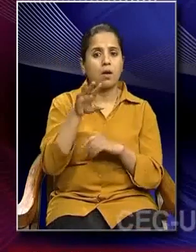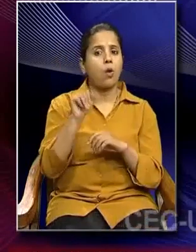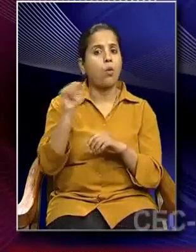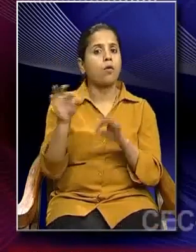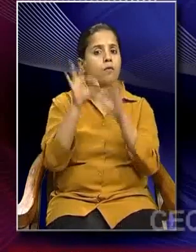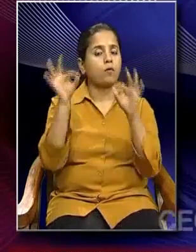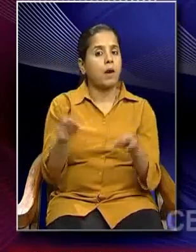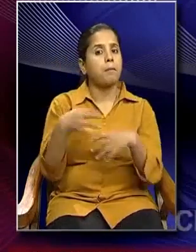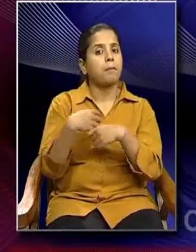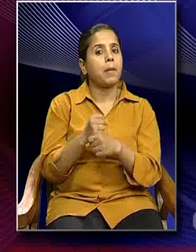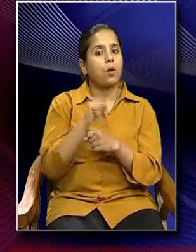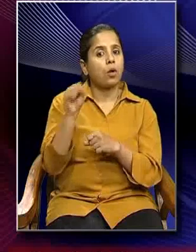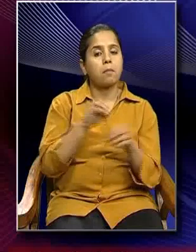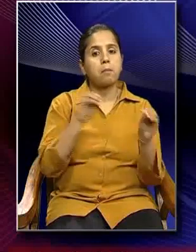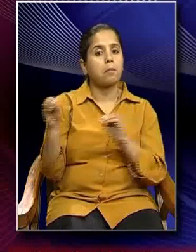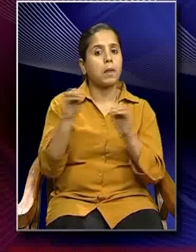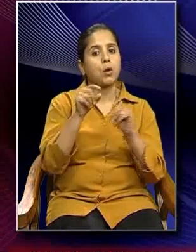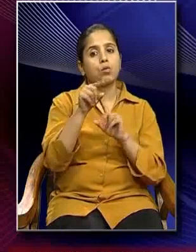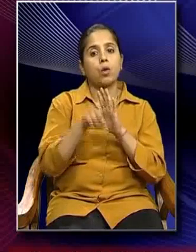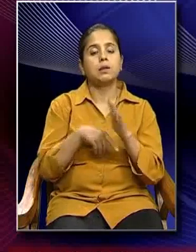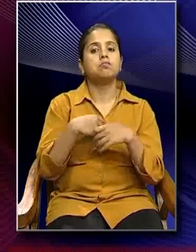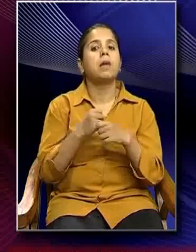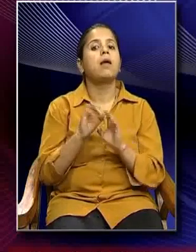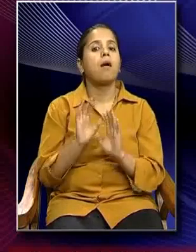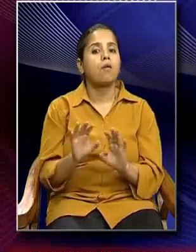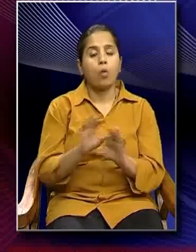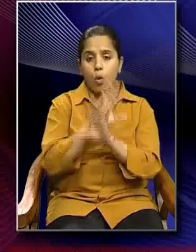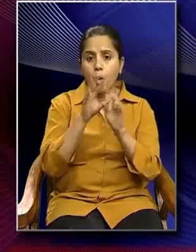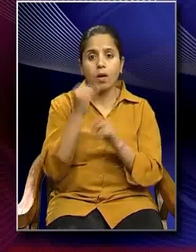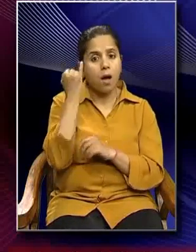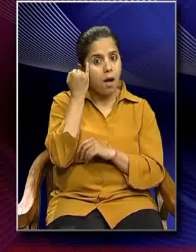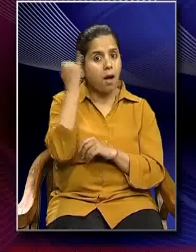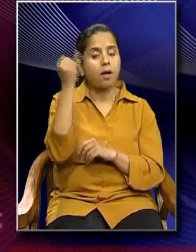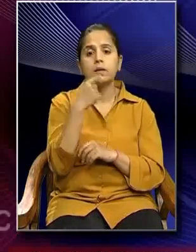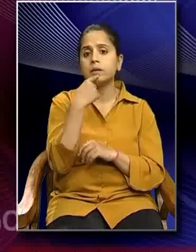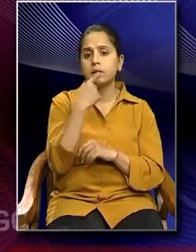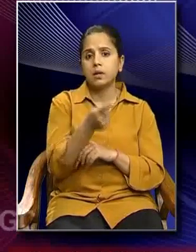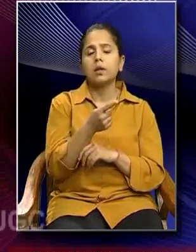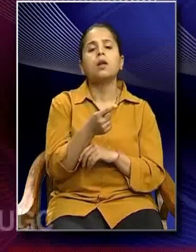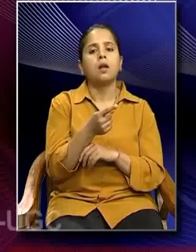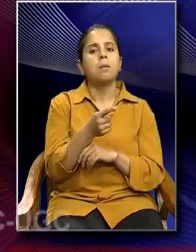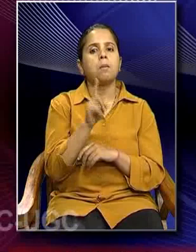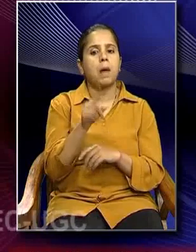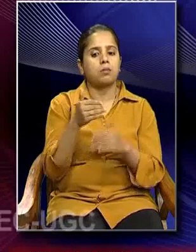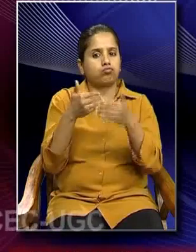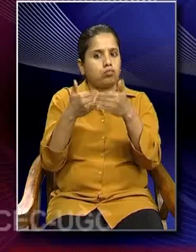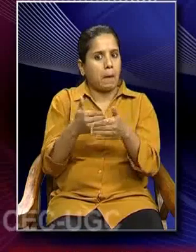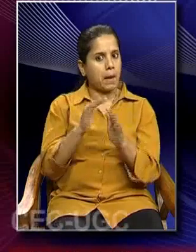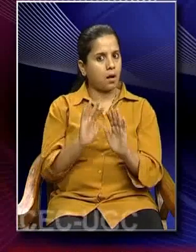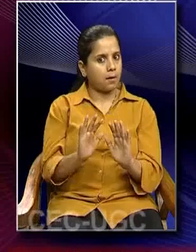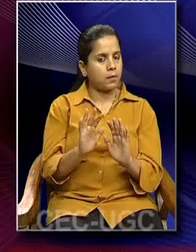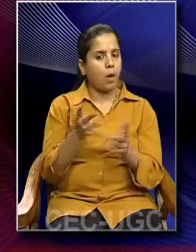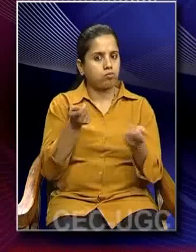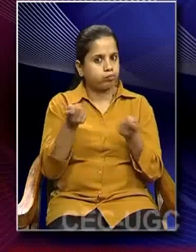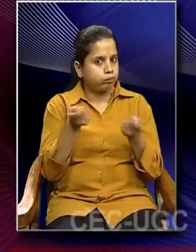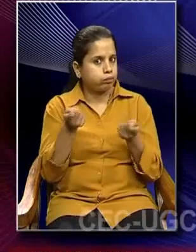their respective migration policies, and the whole idea is to curtail or to